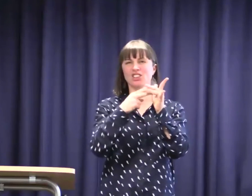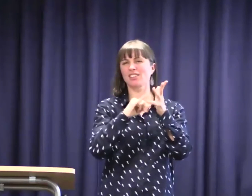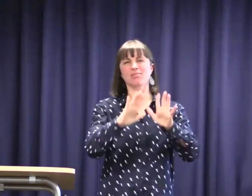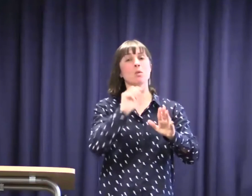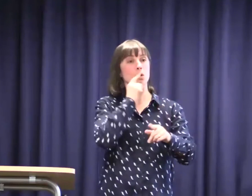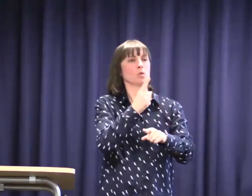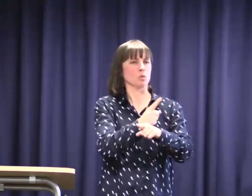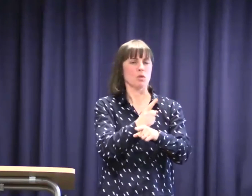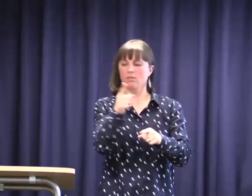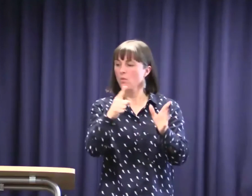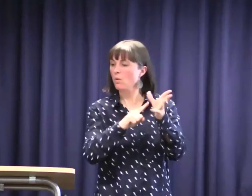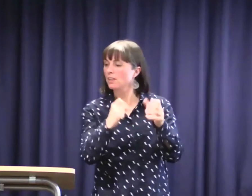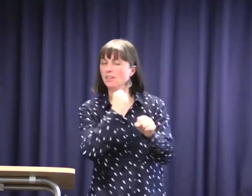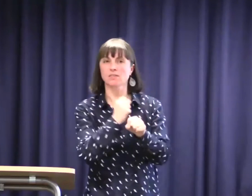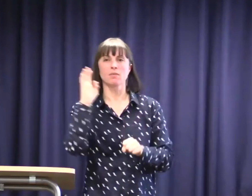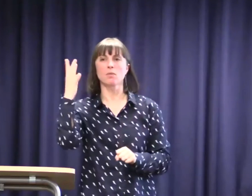any industrial relations